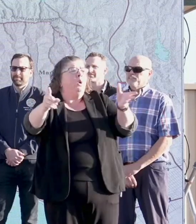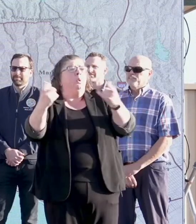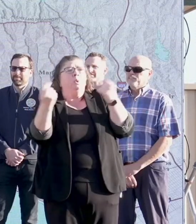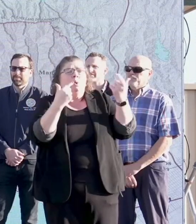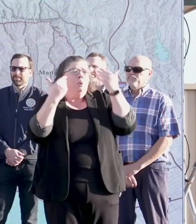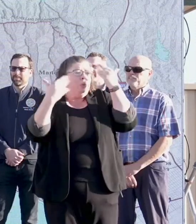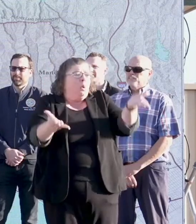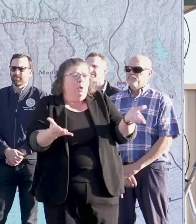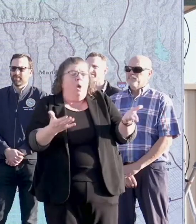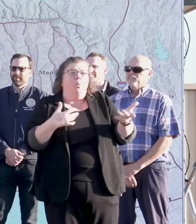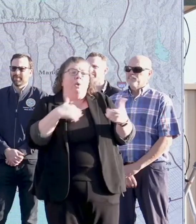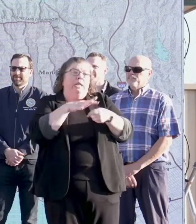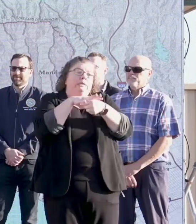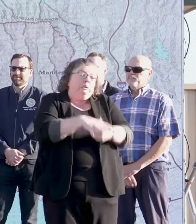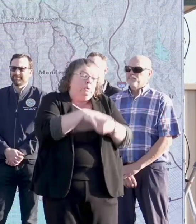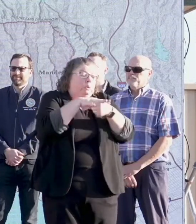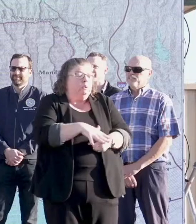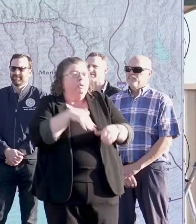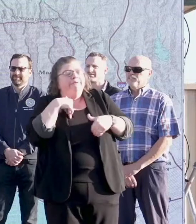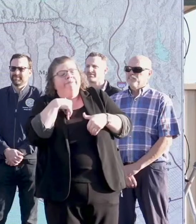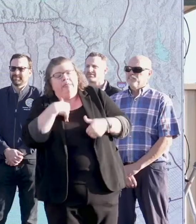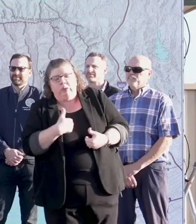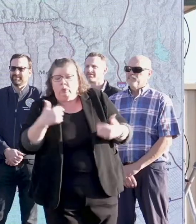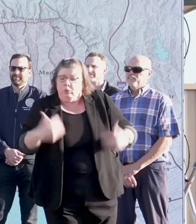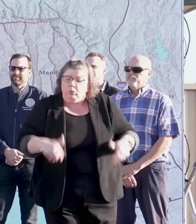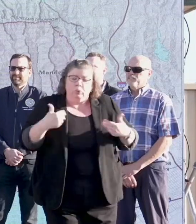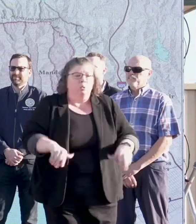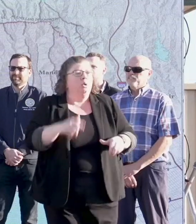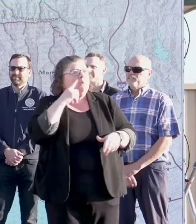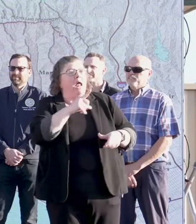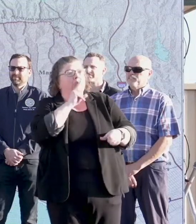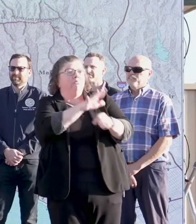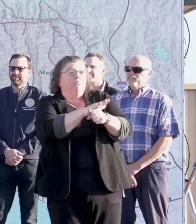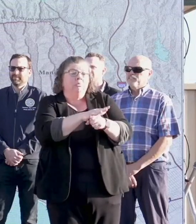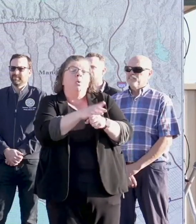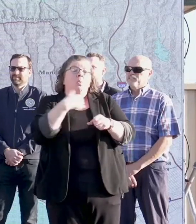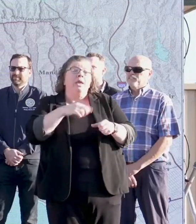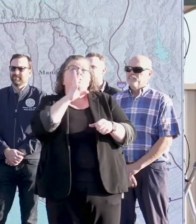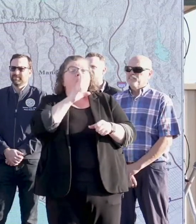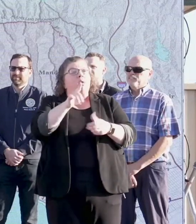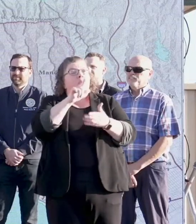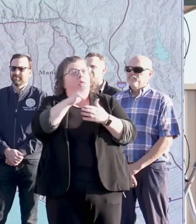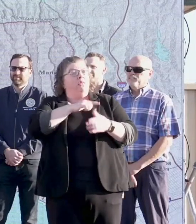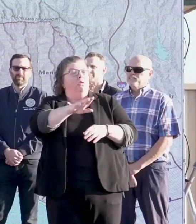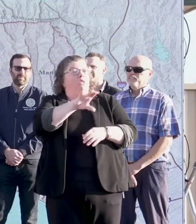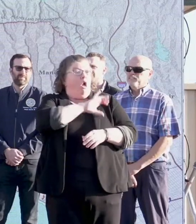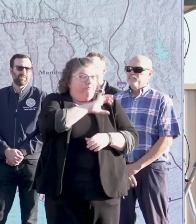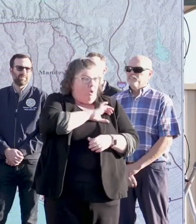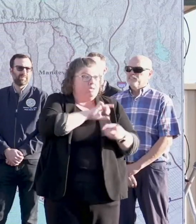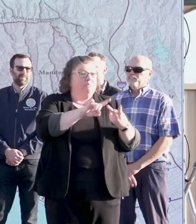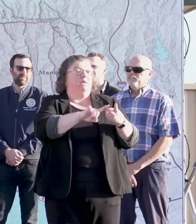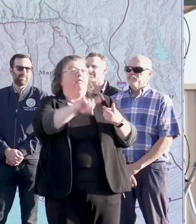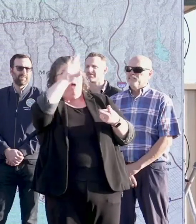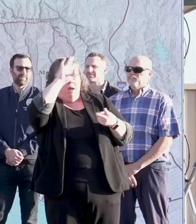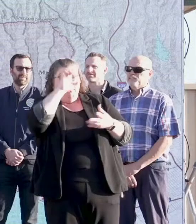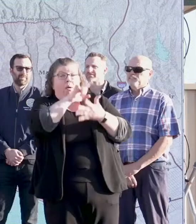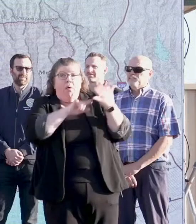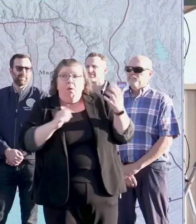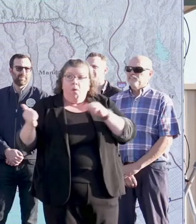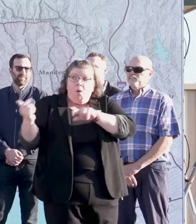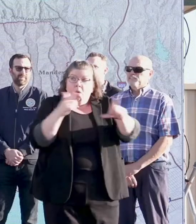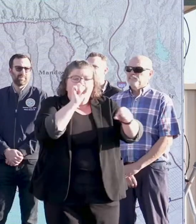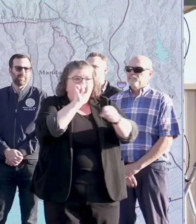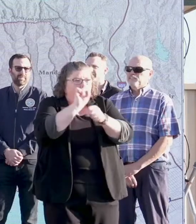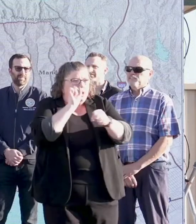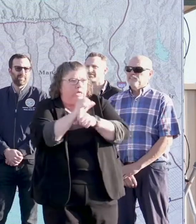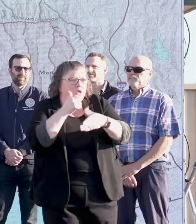fatigue. And we are working, and I can assure you I've spoken with law enforcement and CAL FIRE and folks. They are working diligently